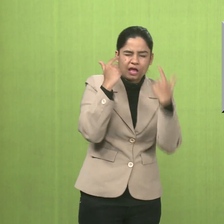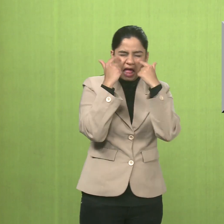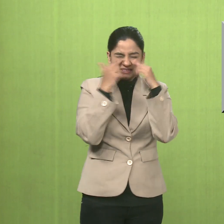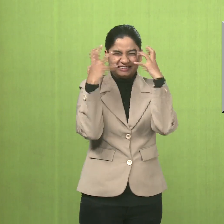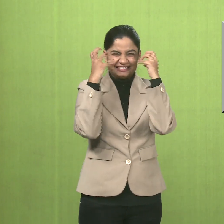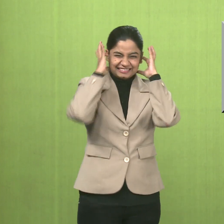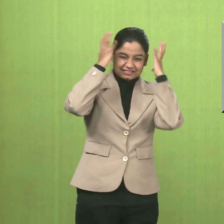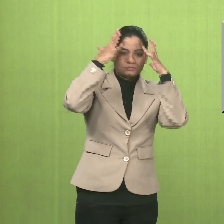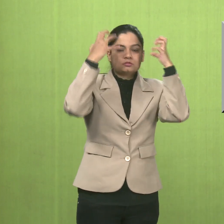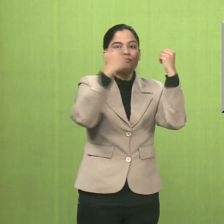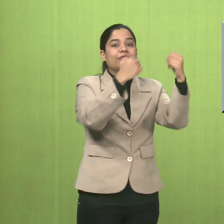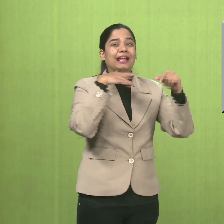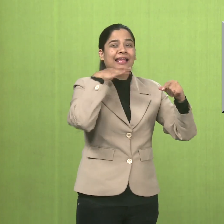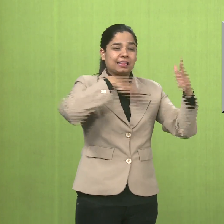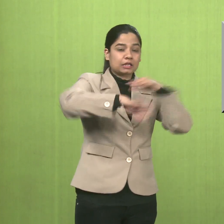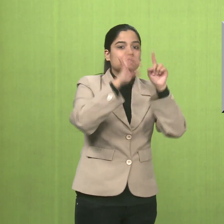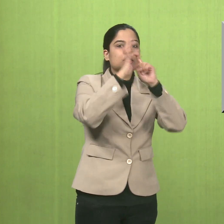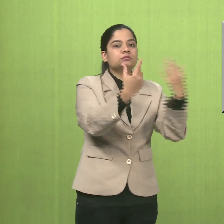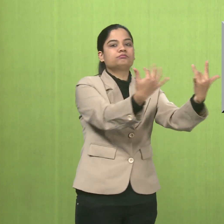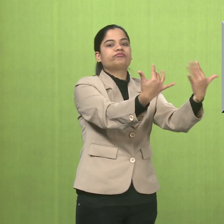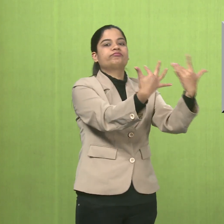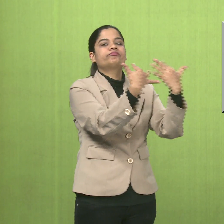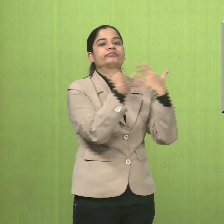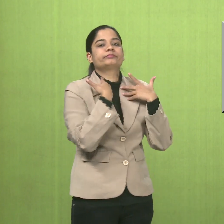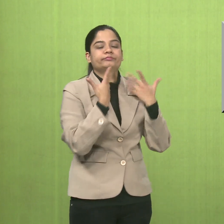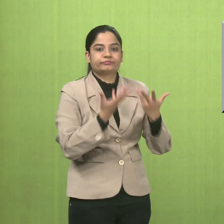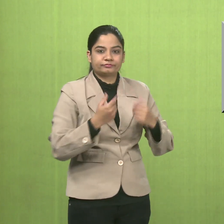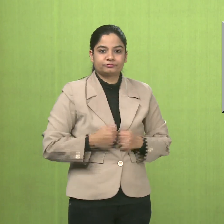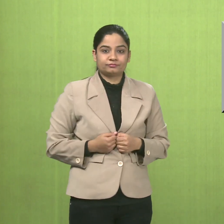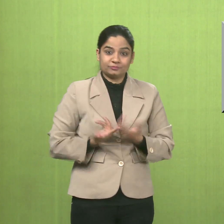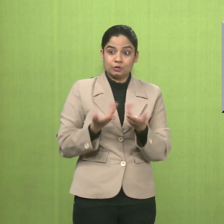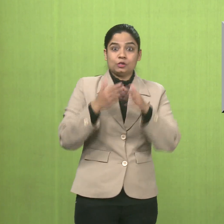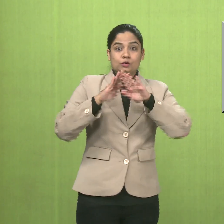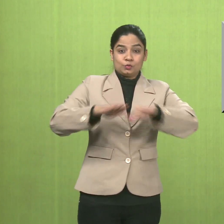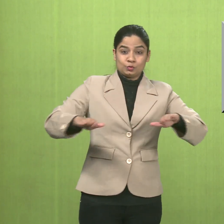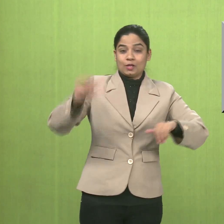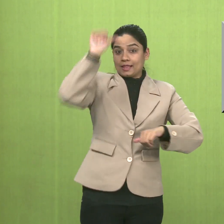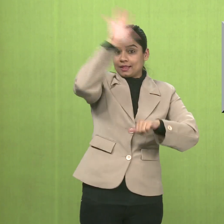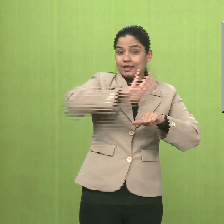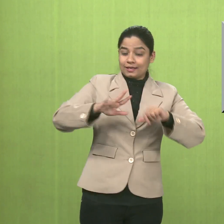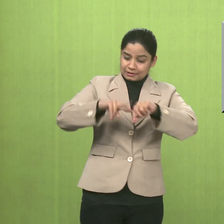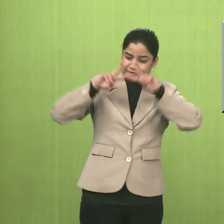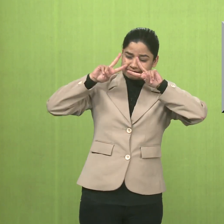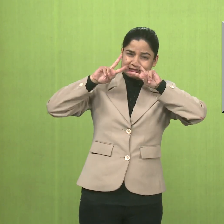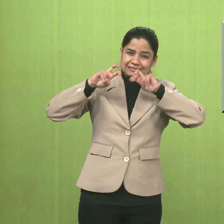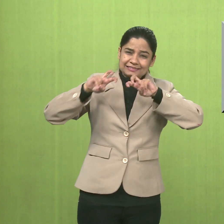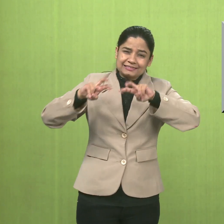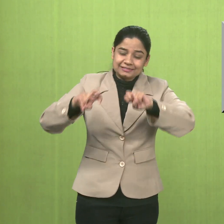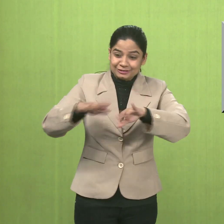infectious diseases, and it's a dangerous situation to work in. And they miss schooling. It's